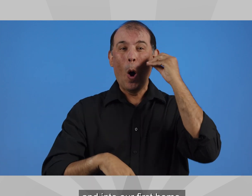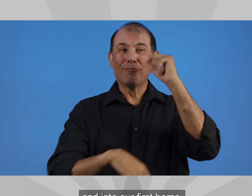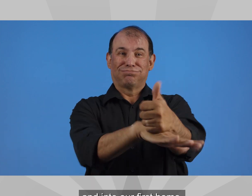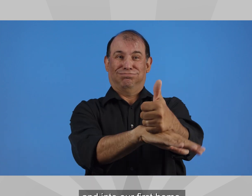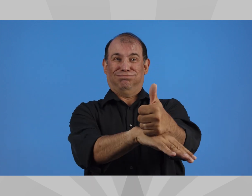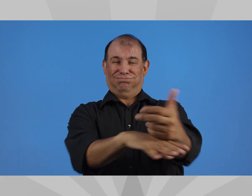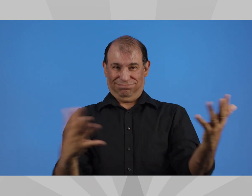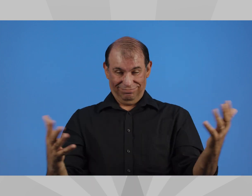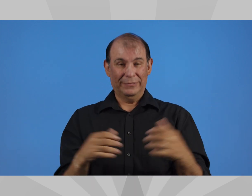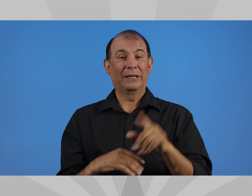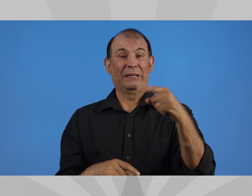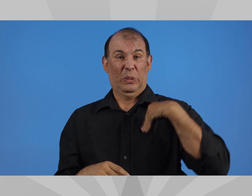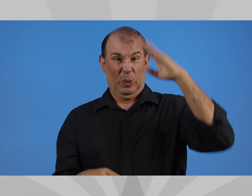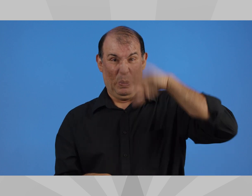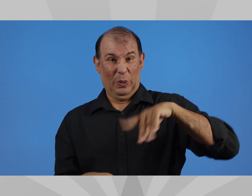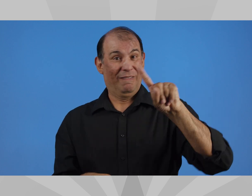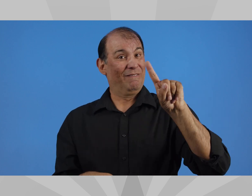first home.